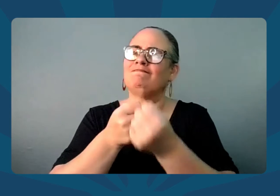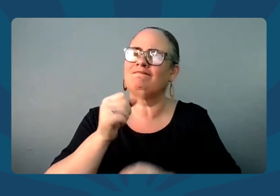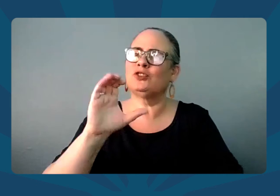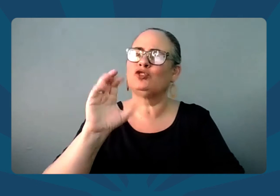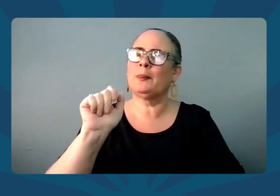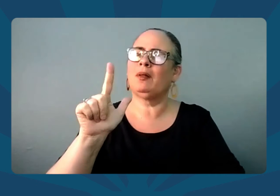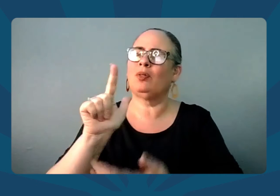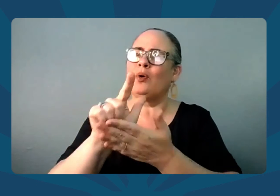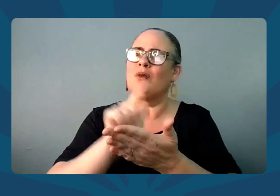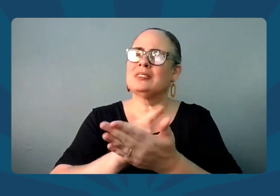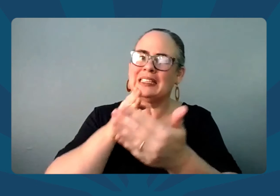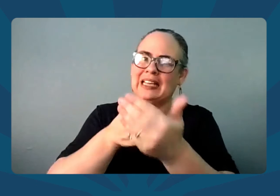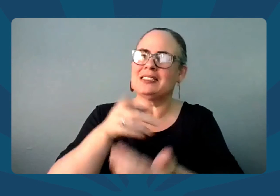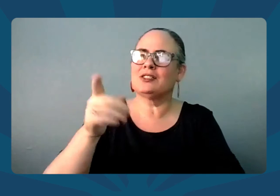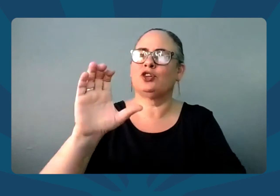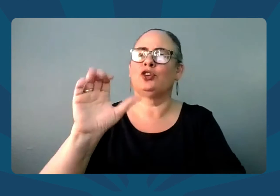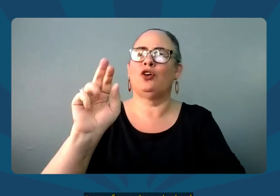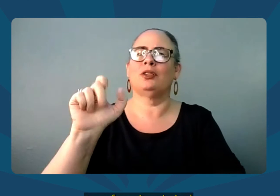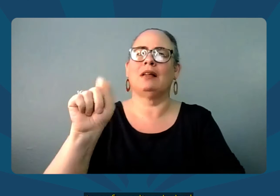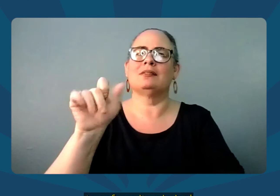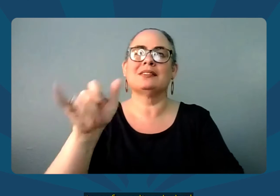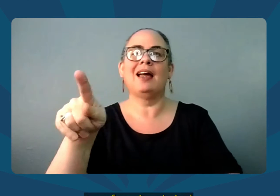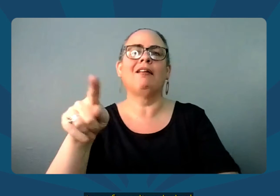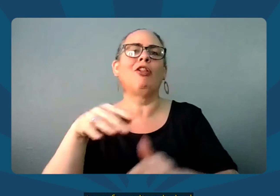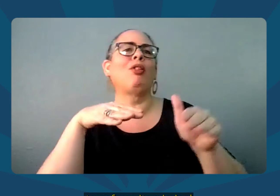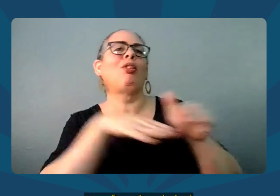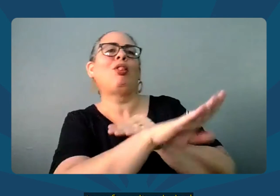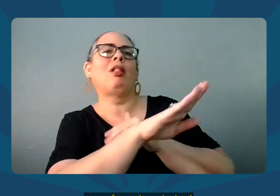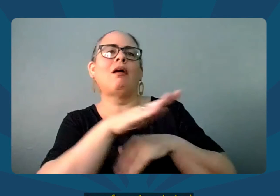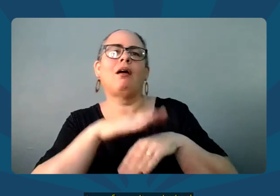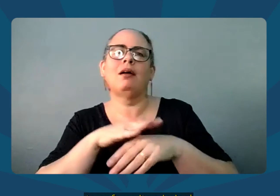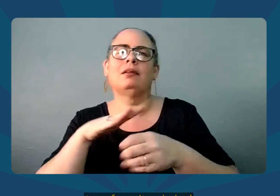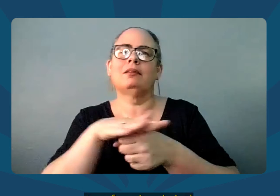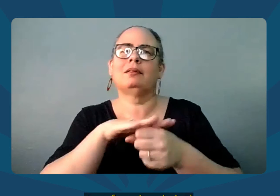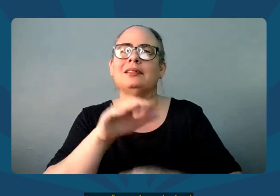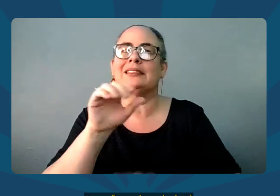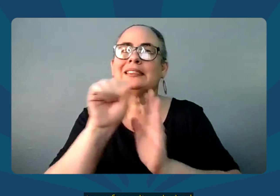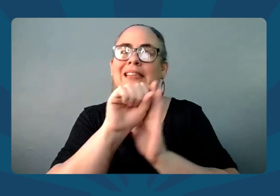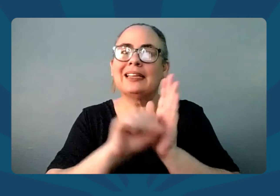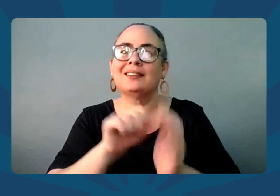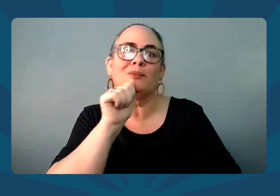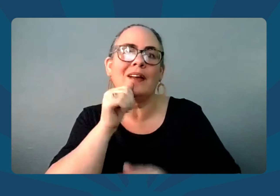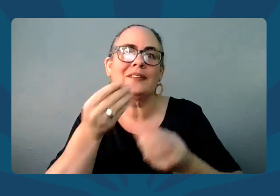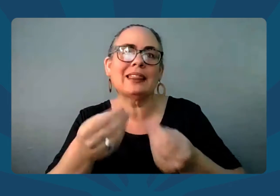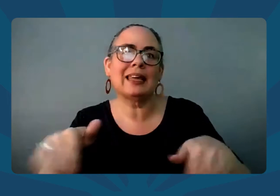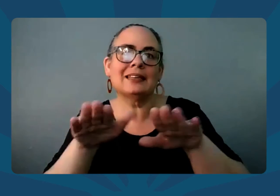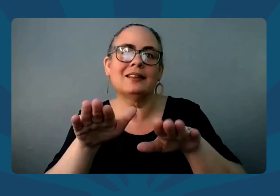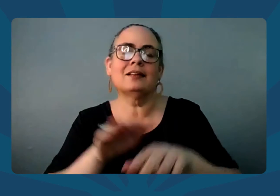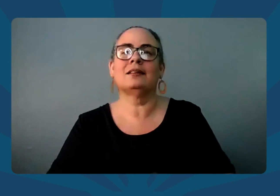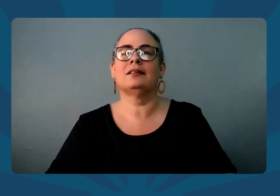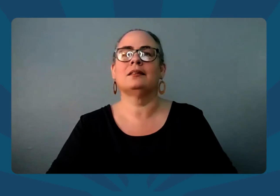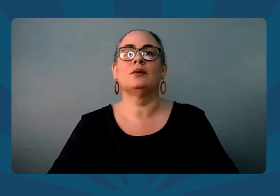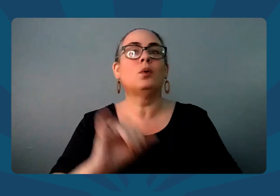This plan relies on Arizona's authority to enforce its criminal laws against cartels that trespass on state